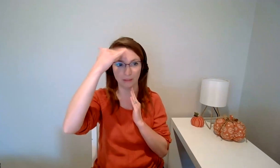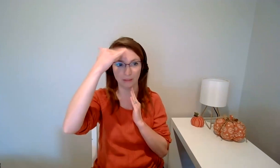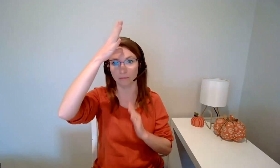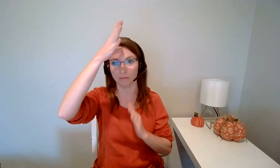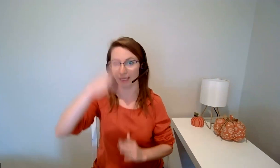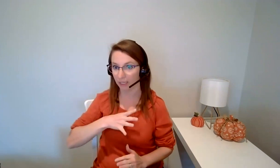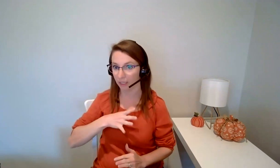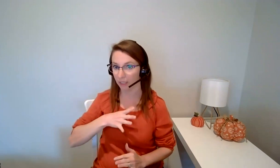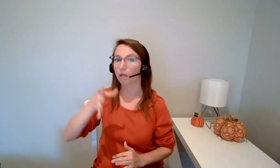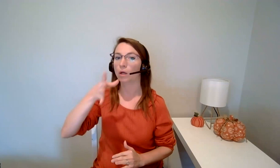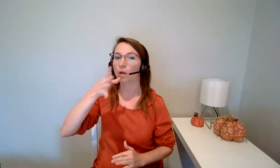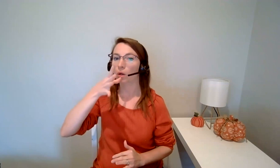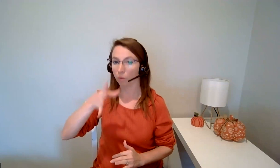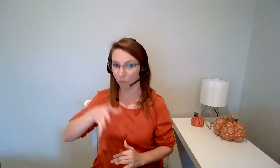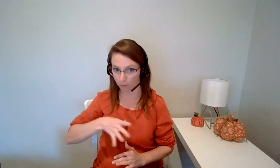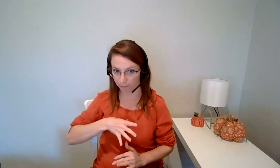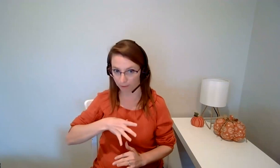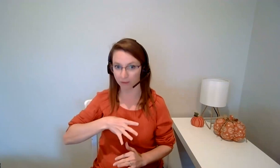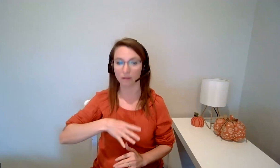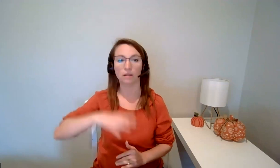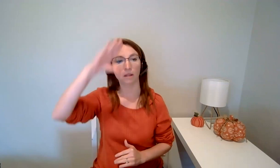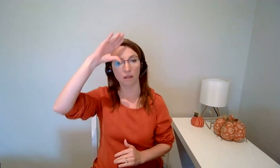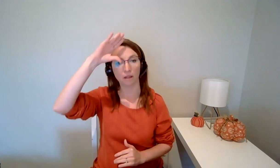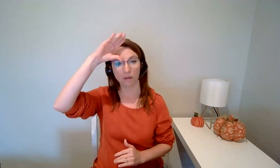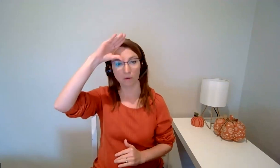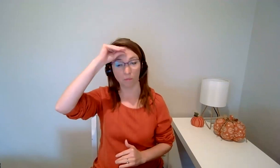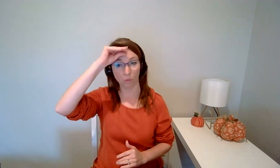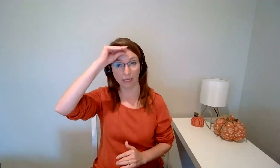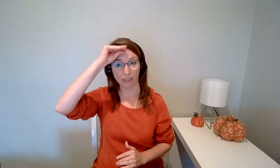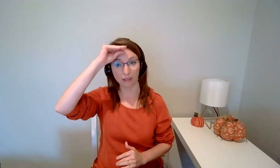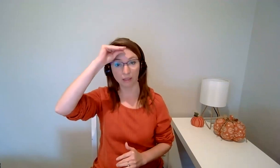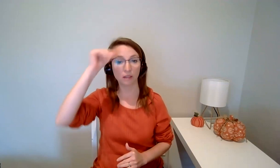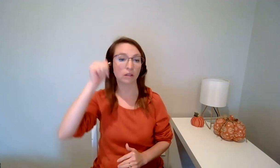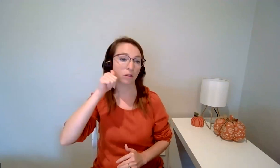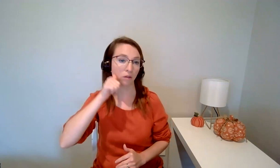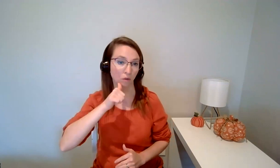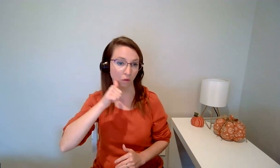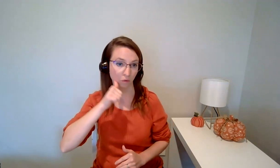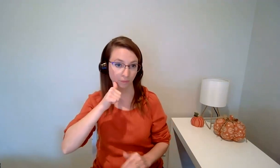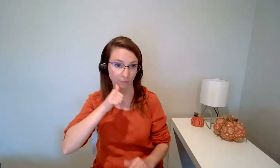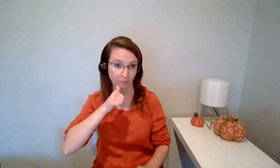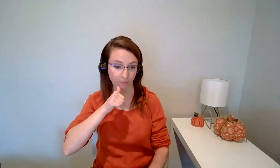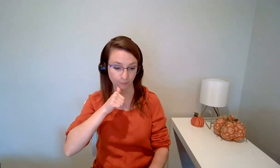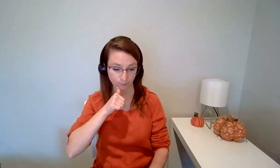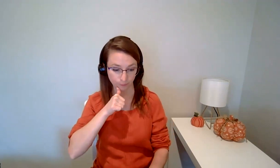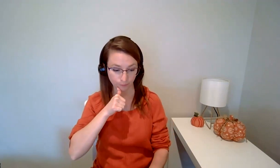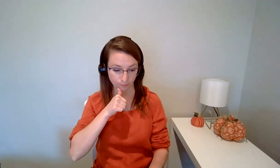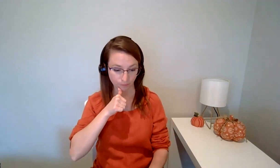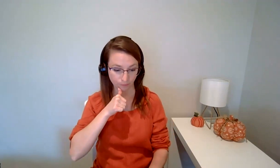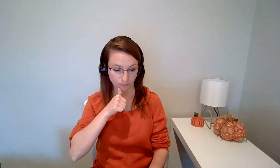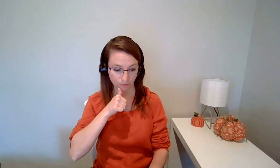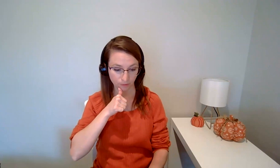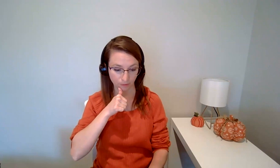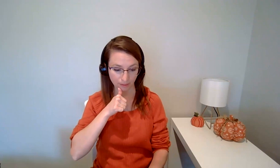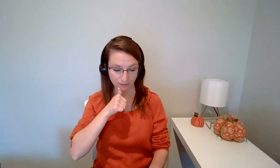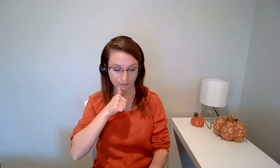up here. So man, woman, boy, girl. All right.